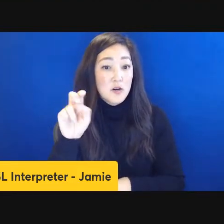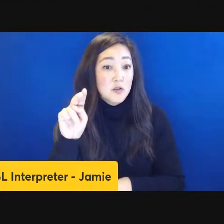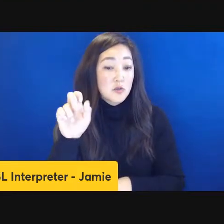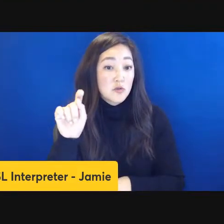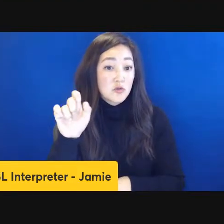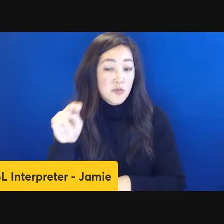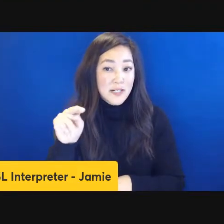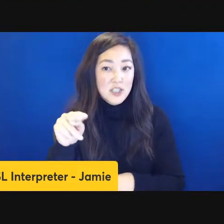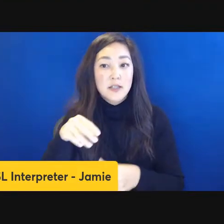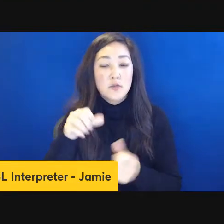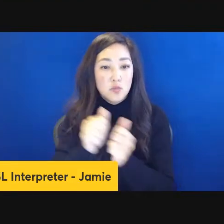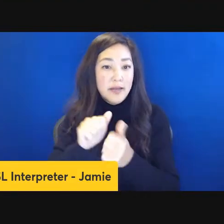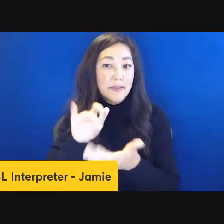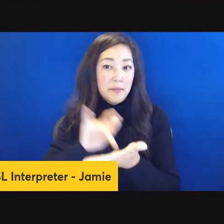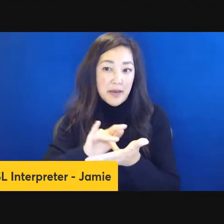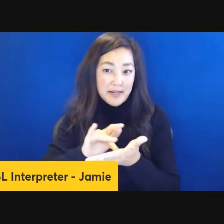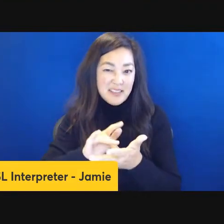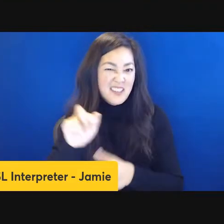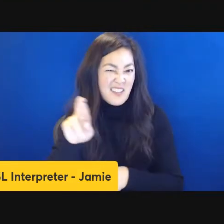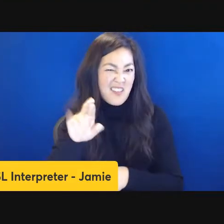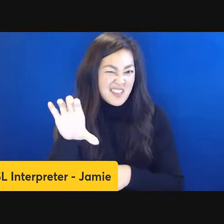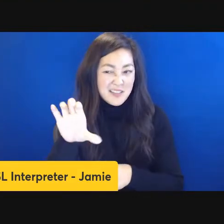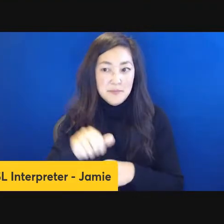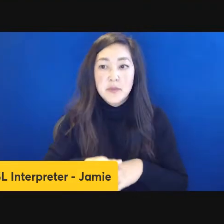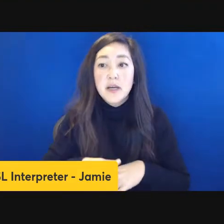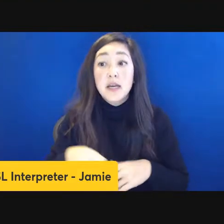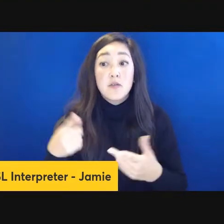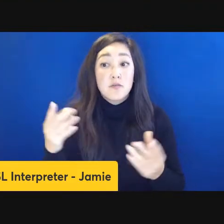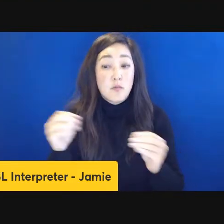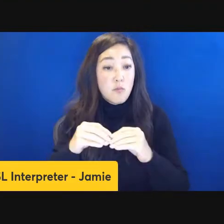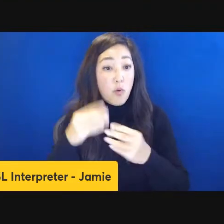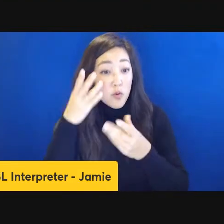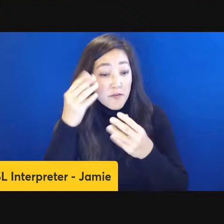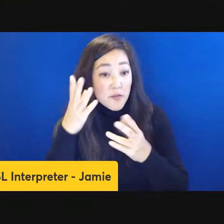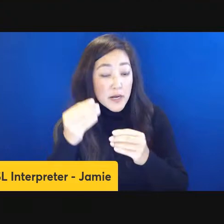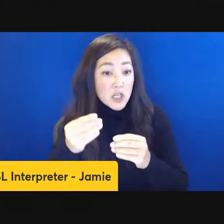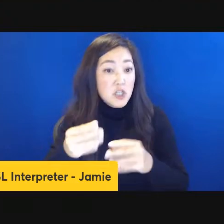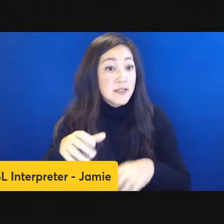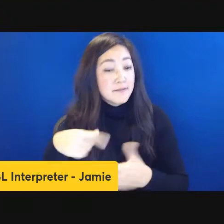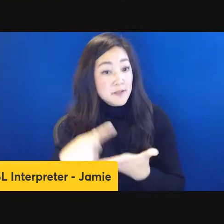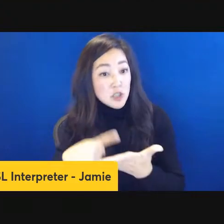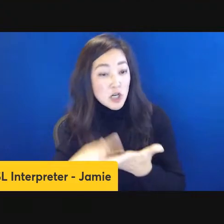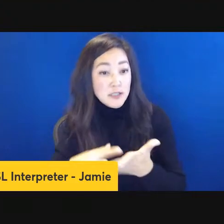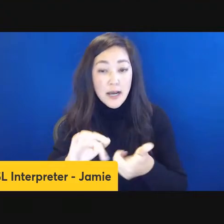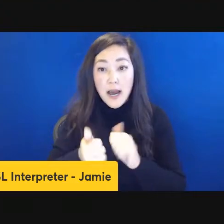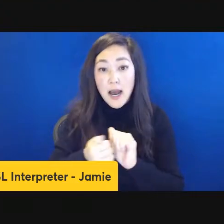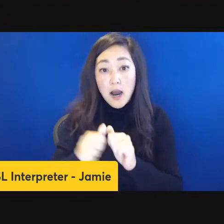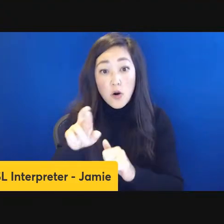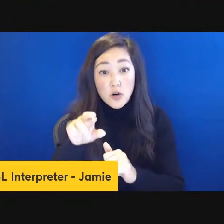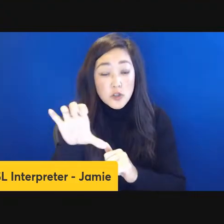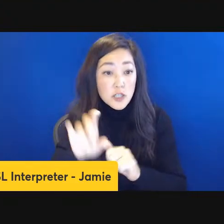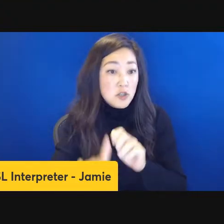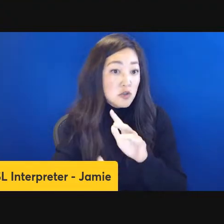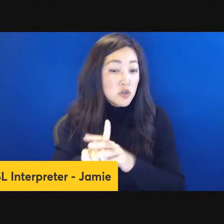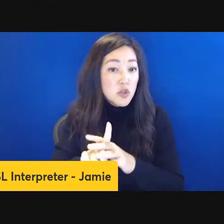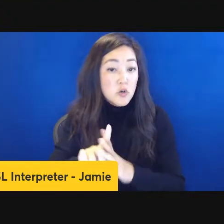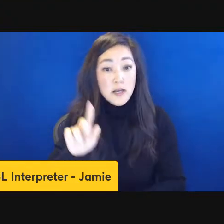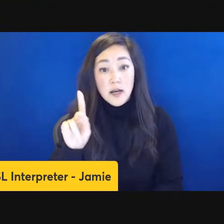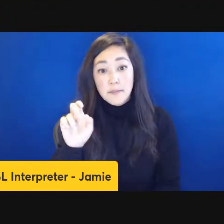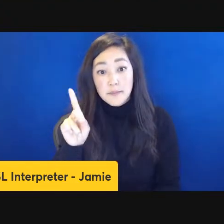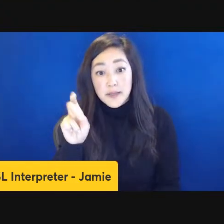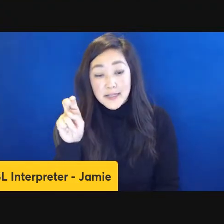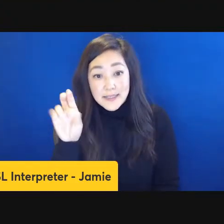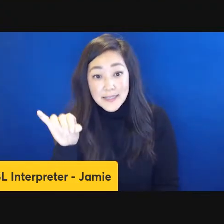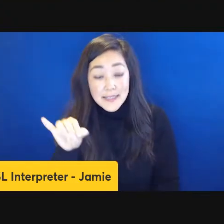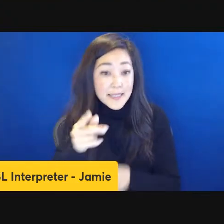more information on the topics we've covered in the series, such as how race correction shows up in kidney care or how the